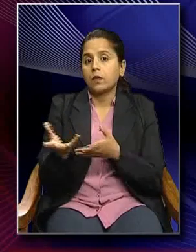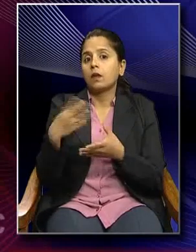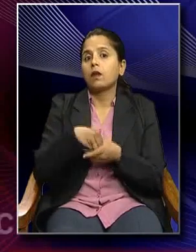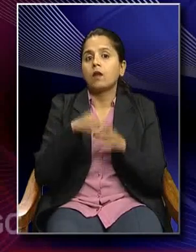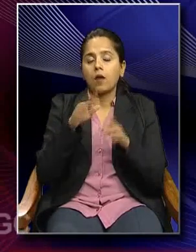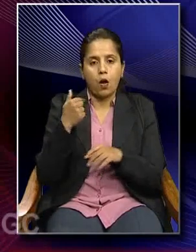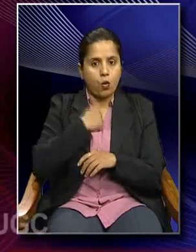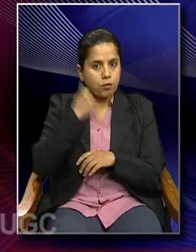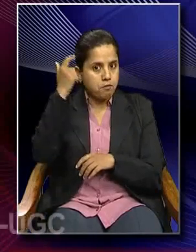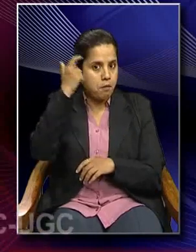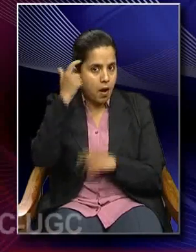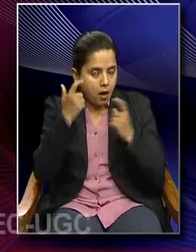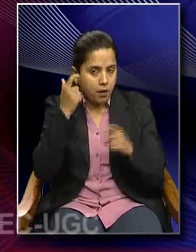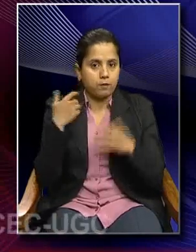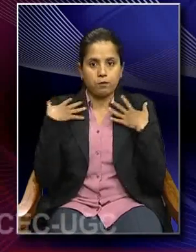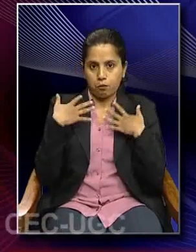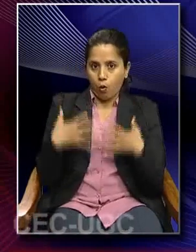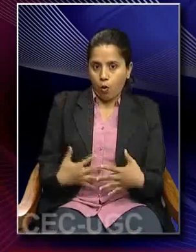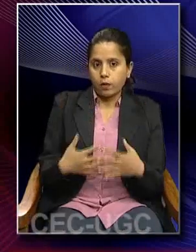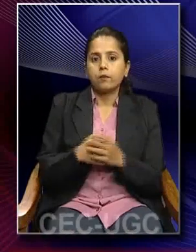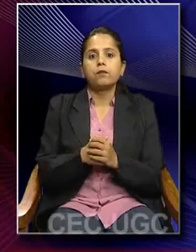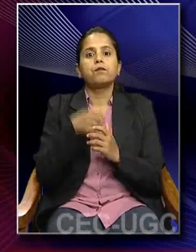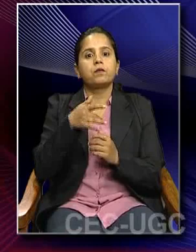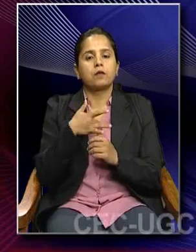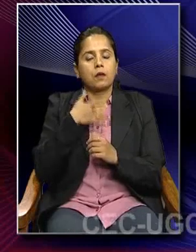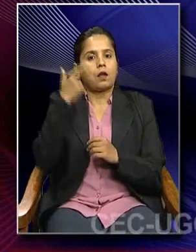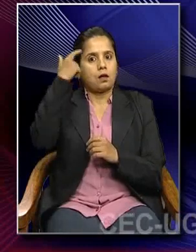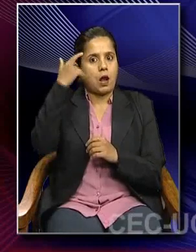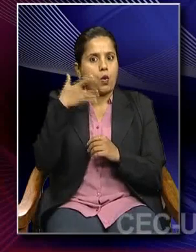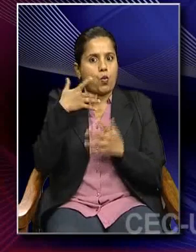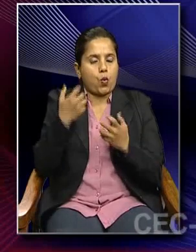our mind, body, and sense organs.